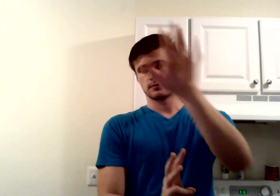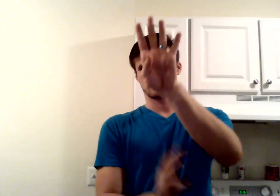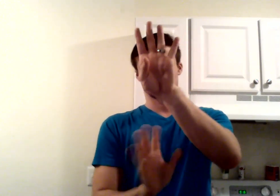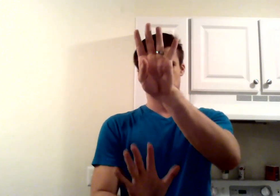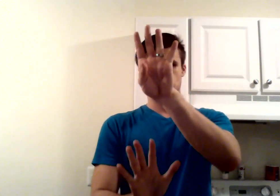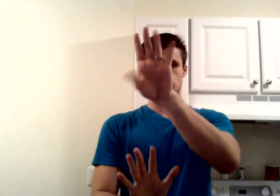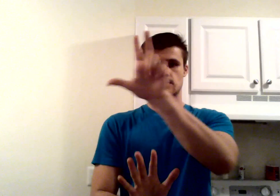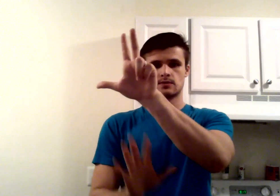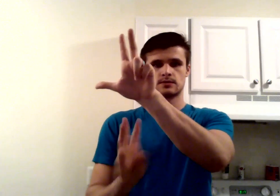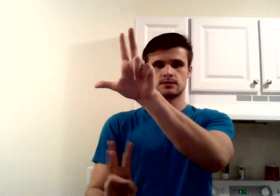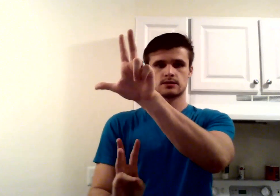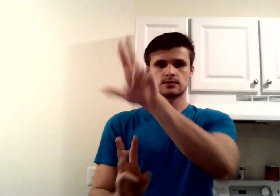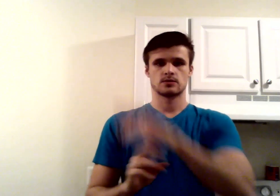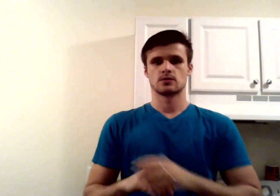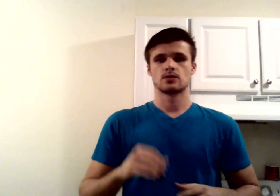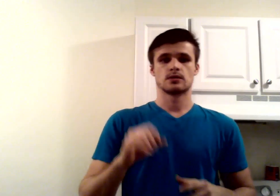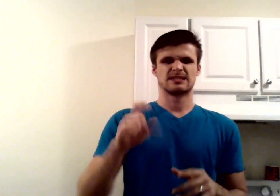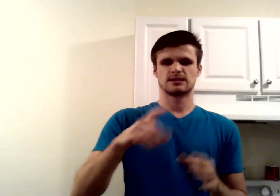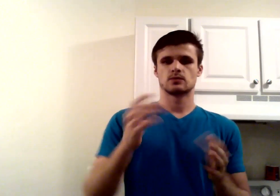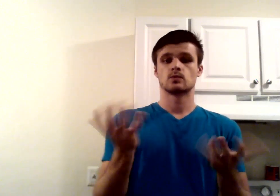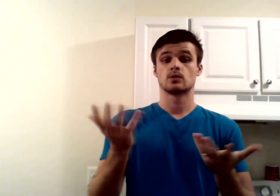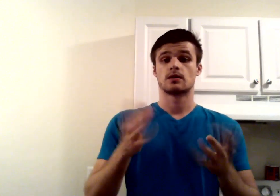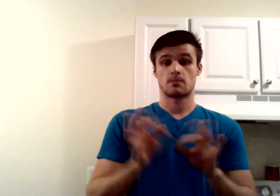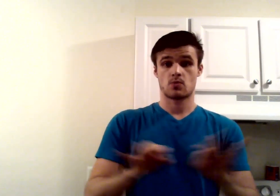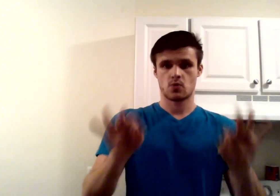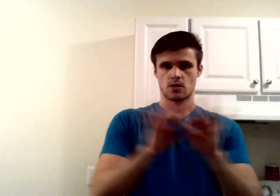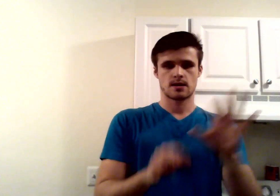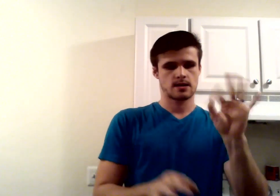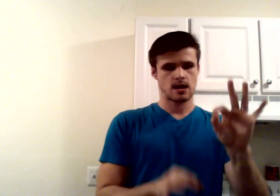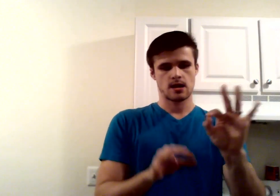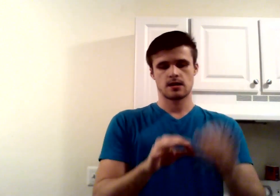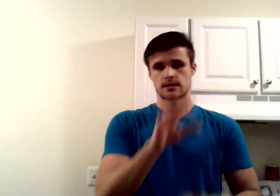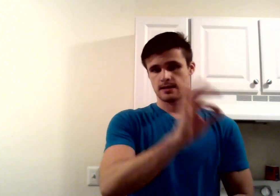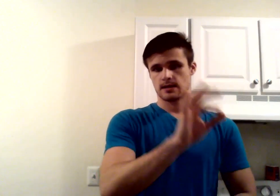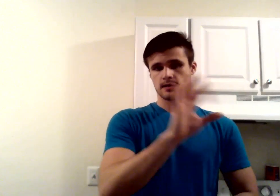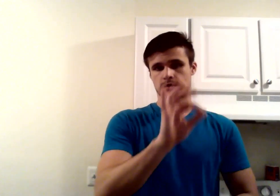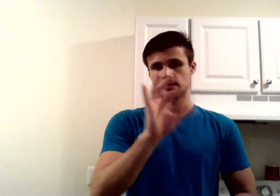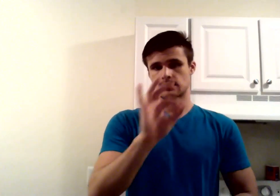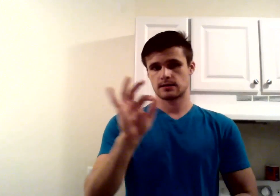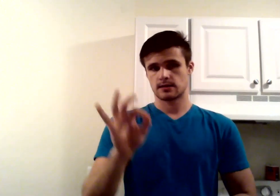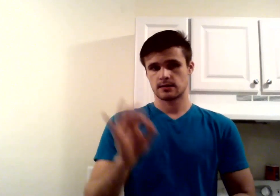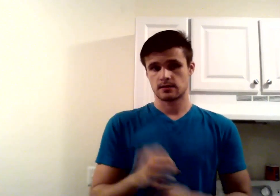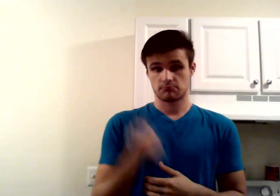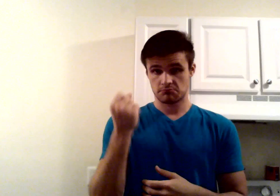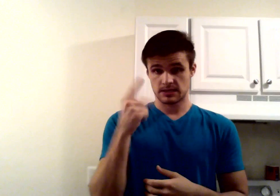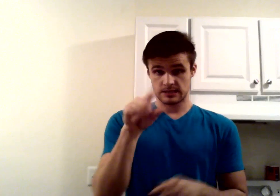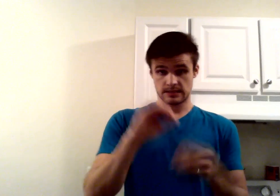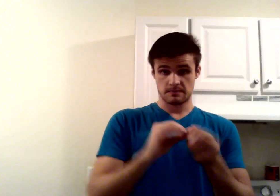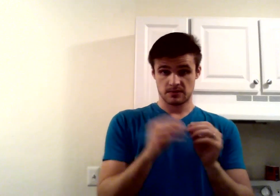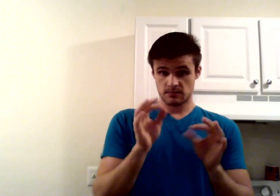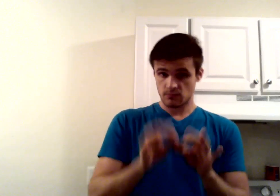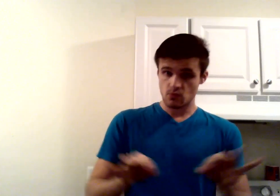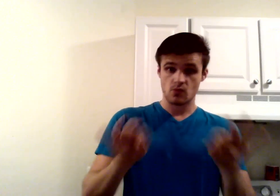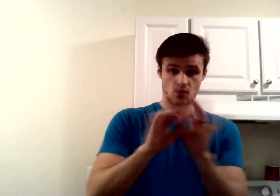4 plus 5 is 9, 3 plus 6 is 9, okay? So they wrote this number, and I wrote this number on purpose. play on the 8, I rolled 1, on the 3, I rolled 6. I always want to